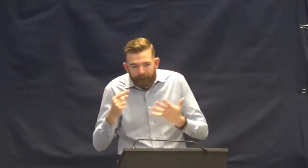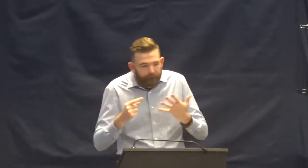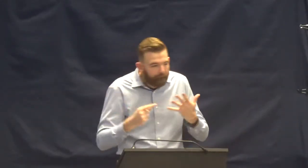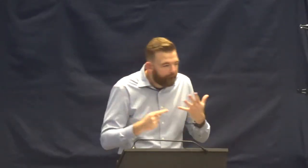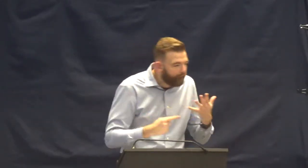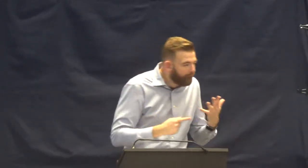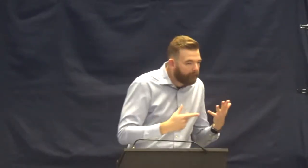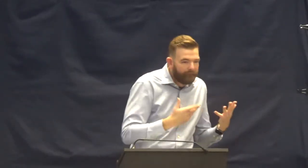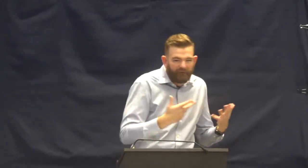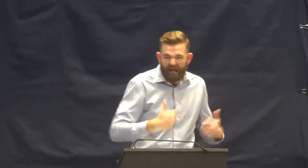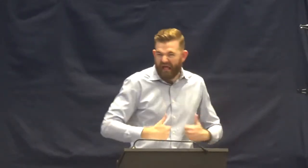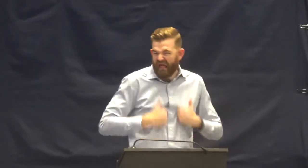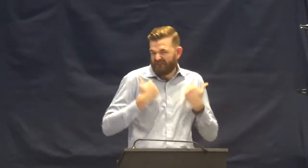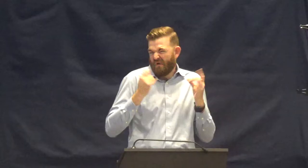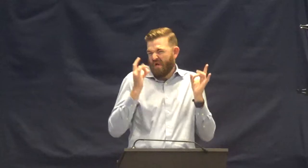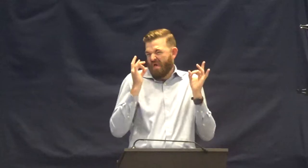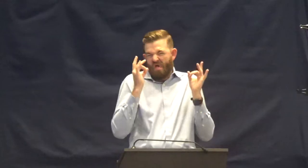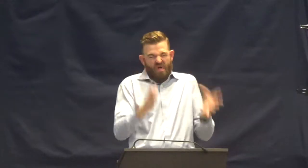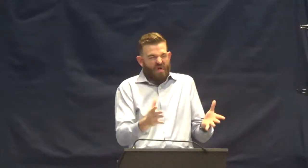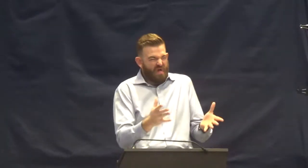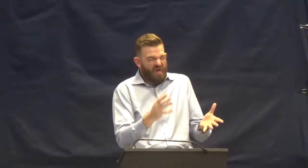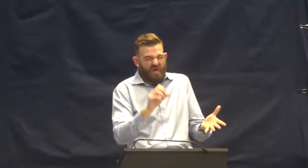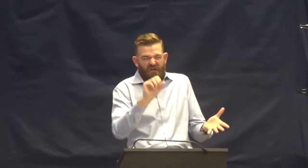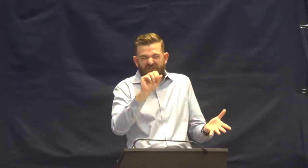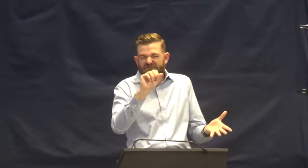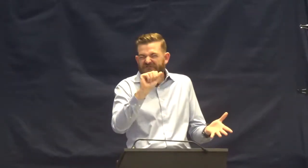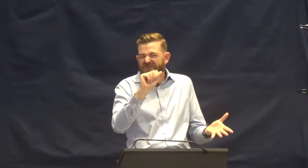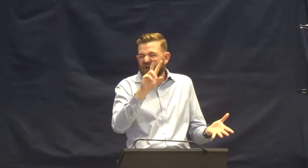our story is that we brought them all of these modern